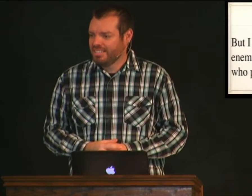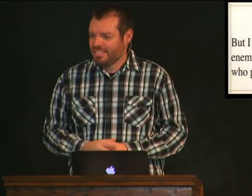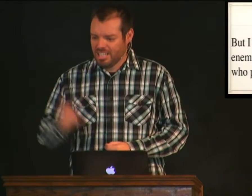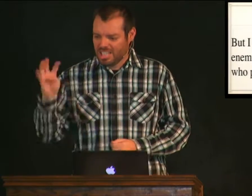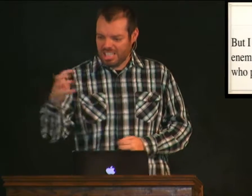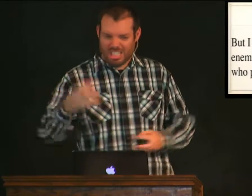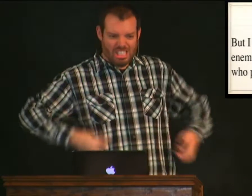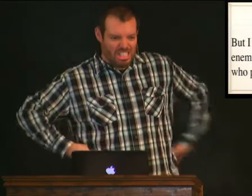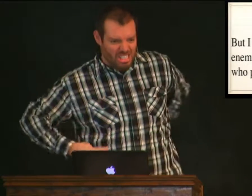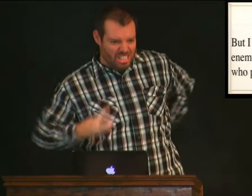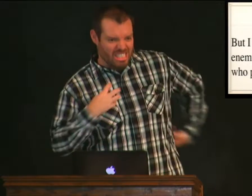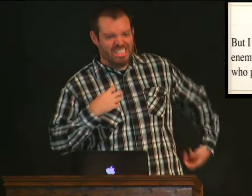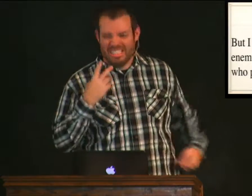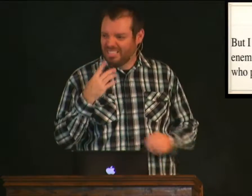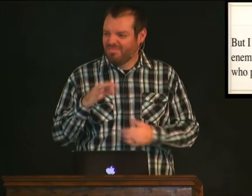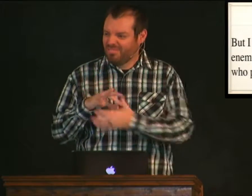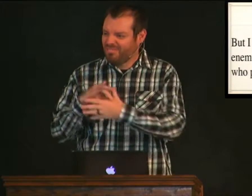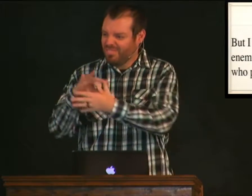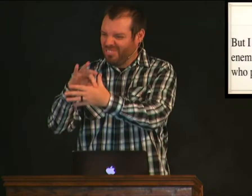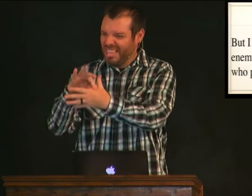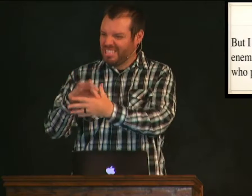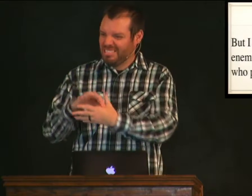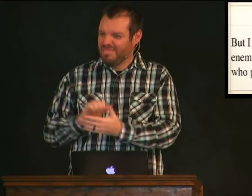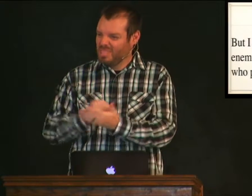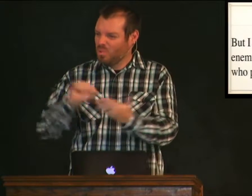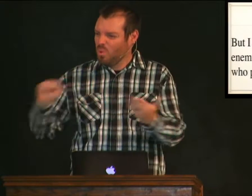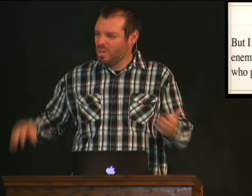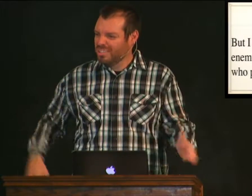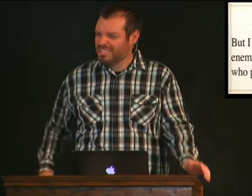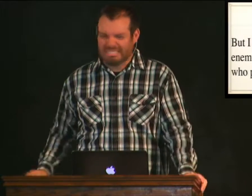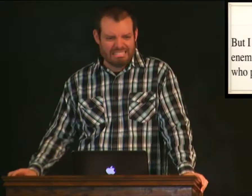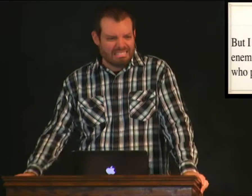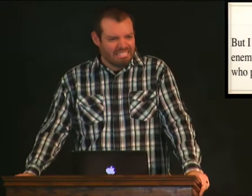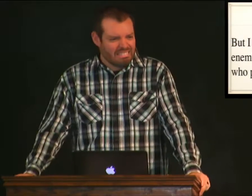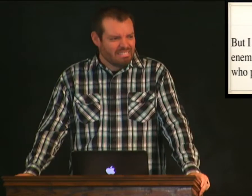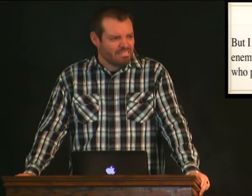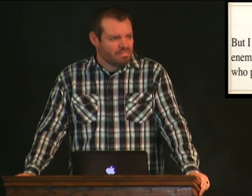right? You see the flesh being torn.